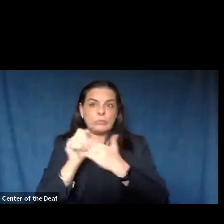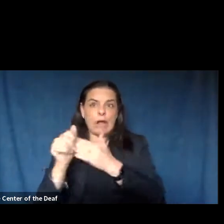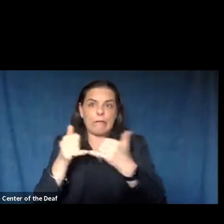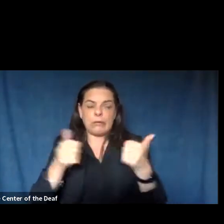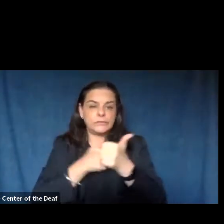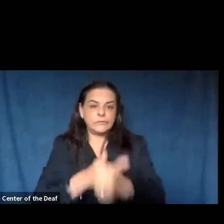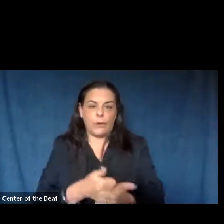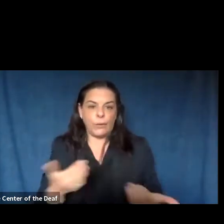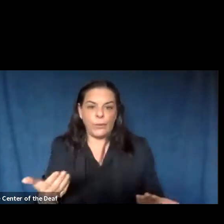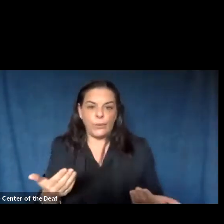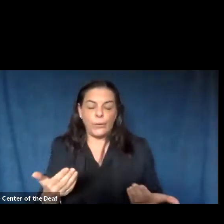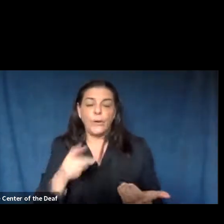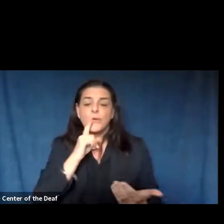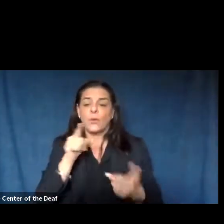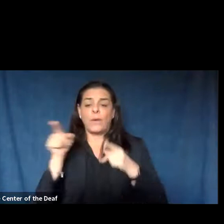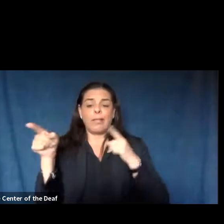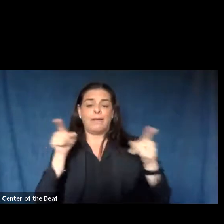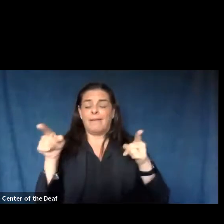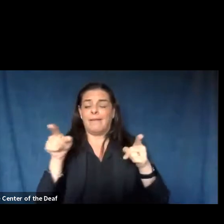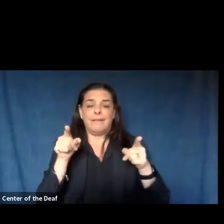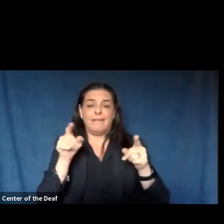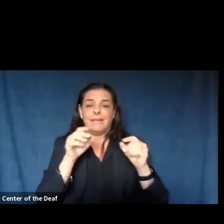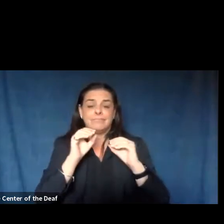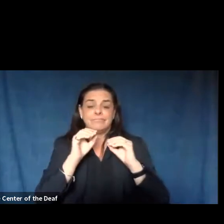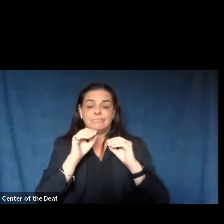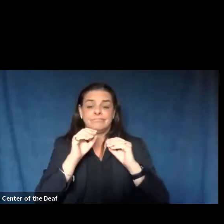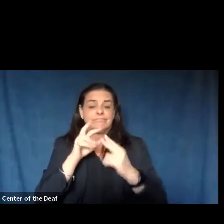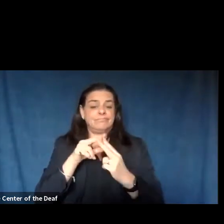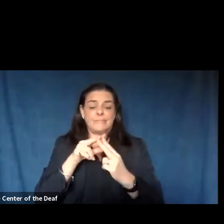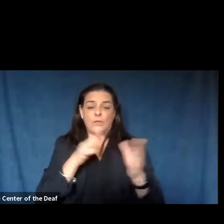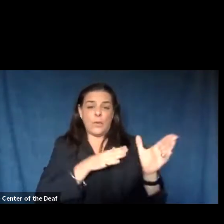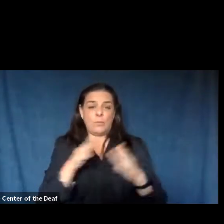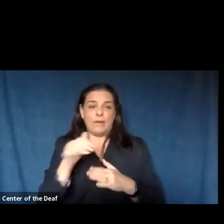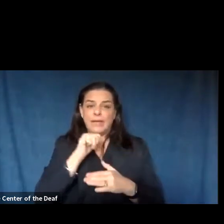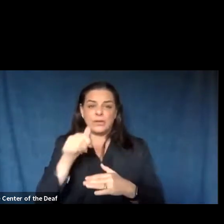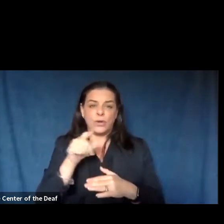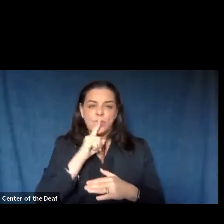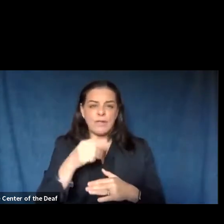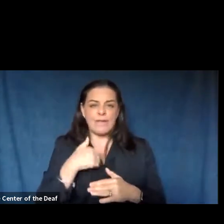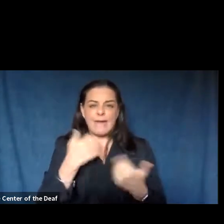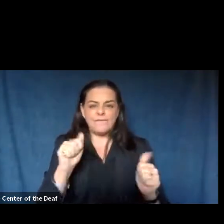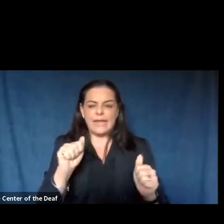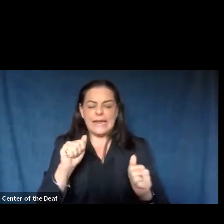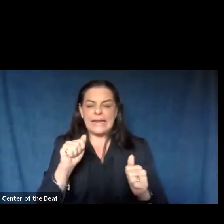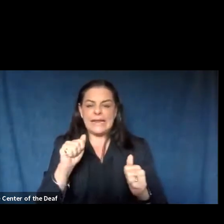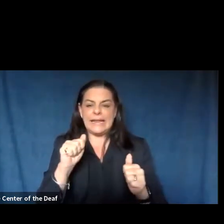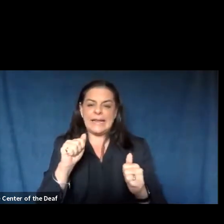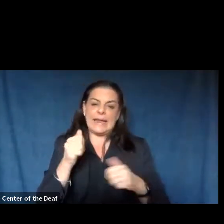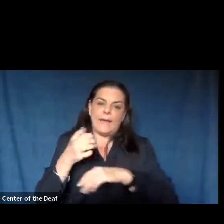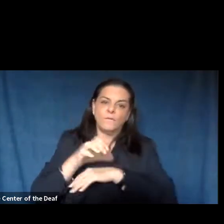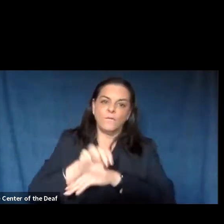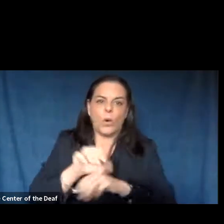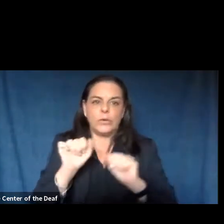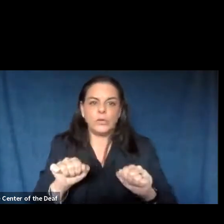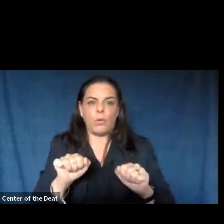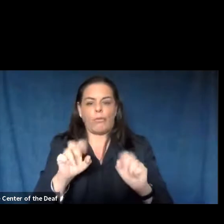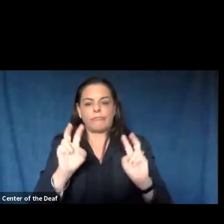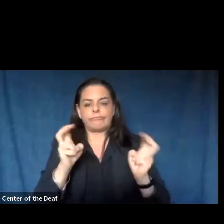So neither plan had any actually enforceable violations